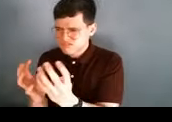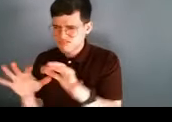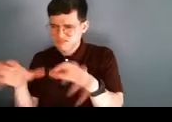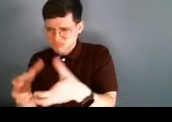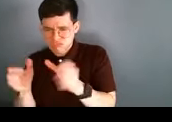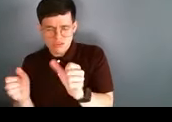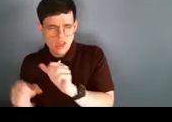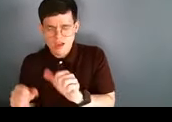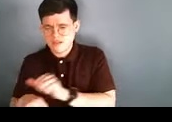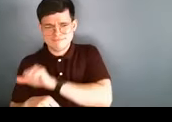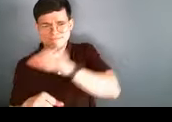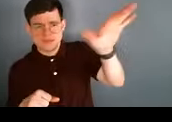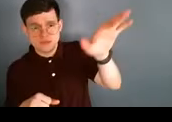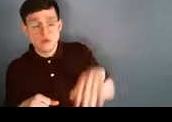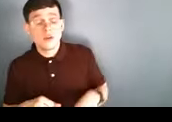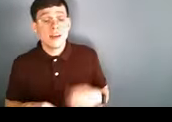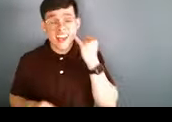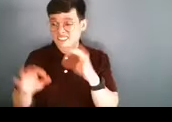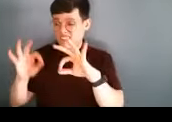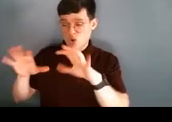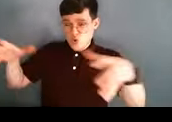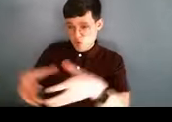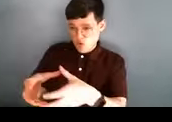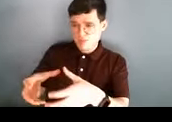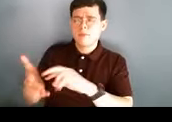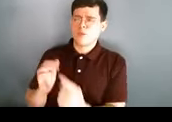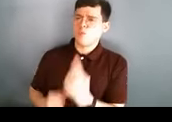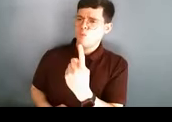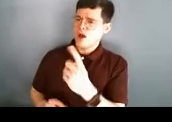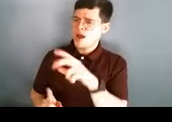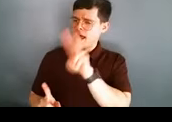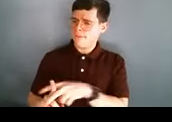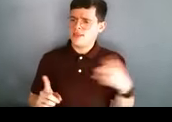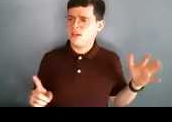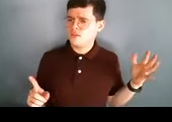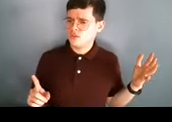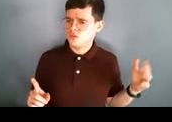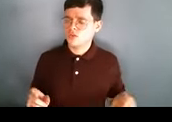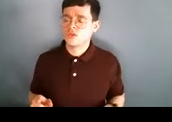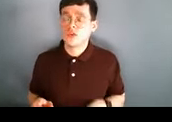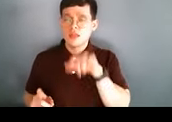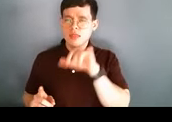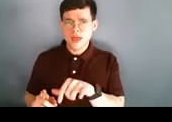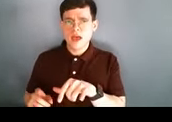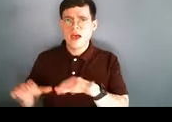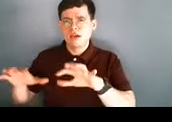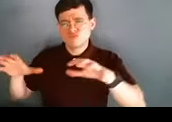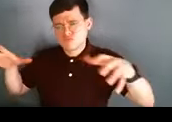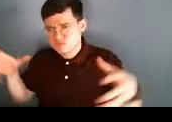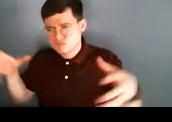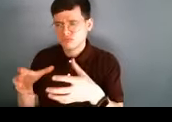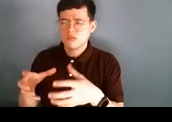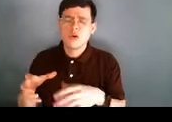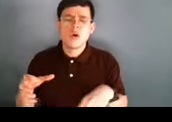should submit one application. A collaborator or collective member is someone that we consider to be a co-owner of